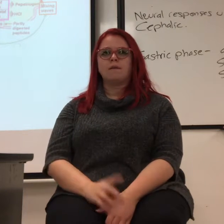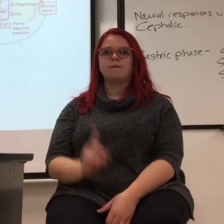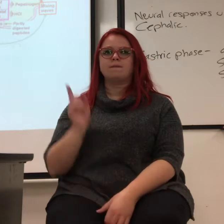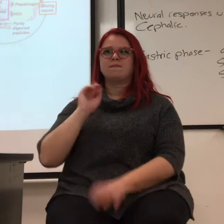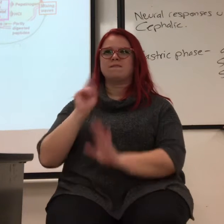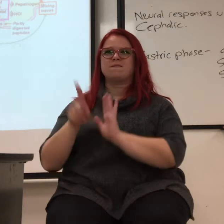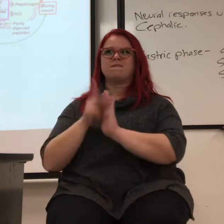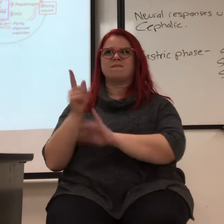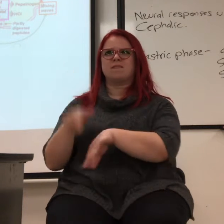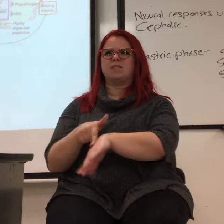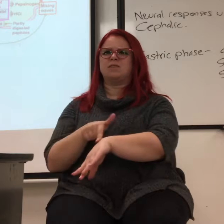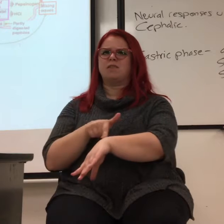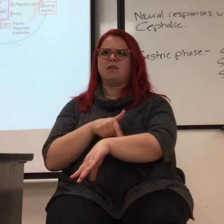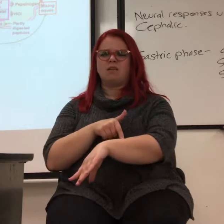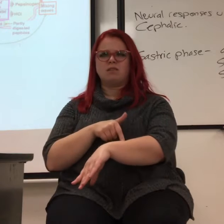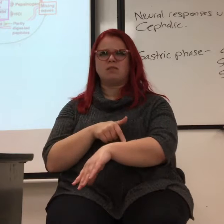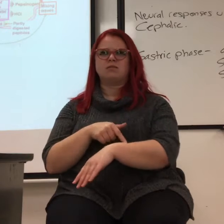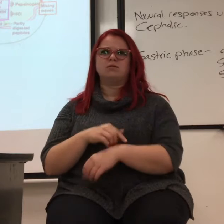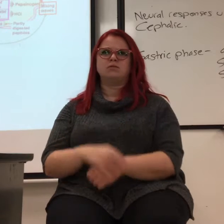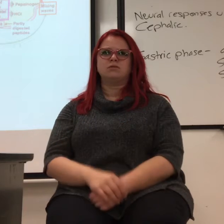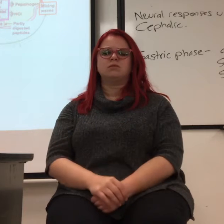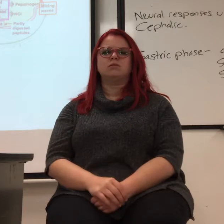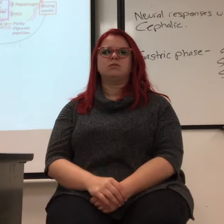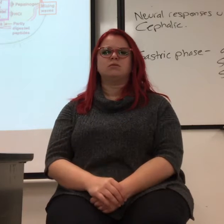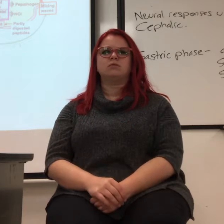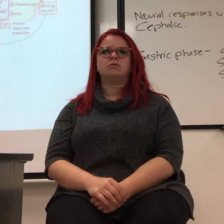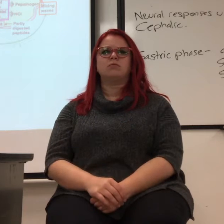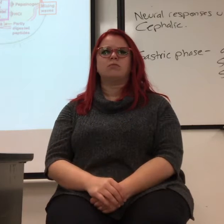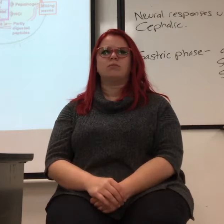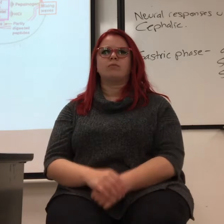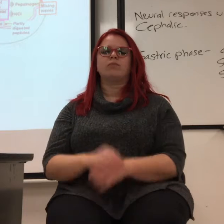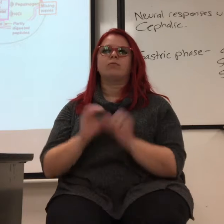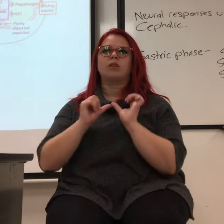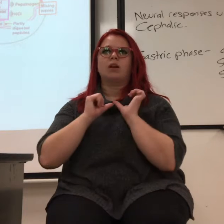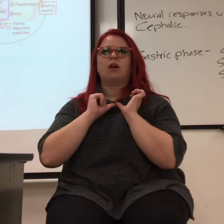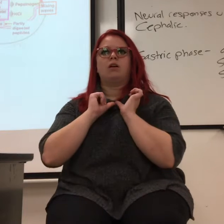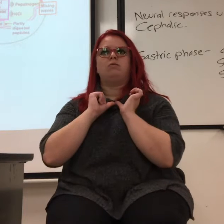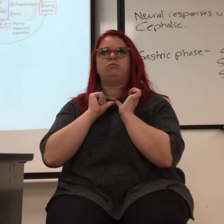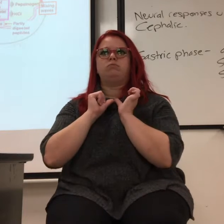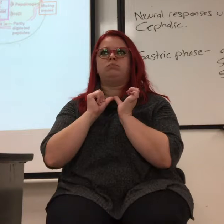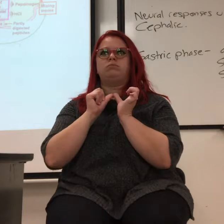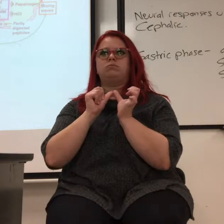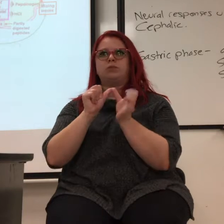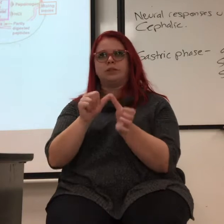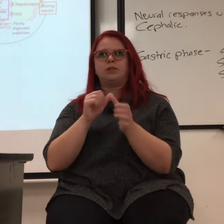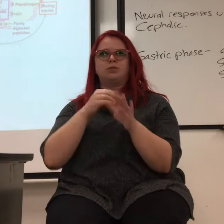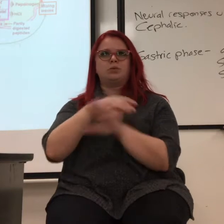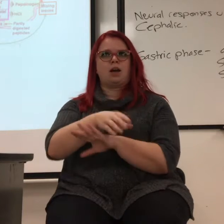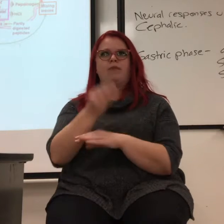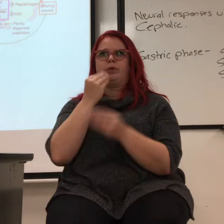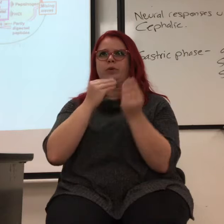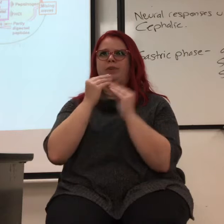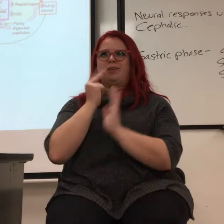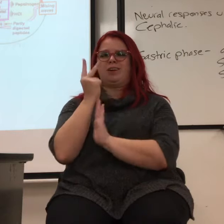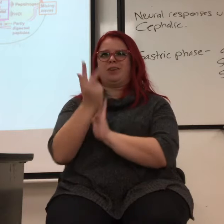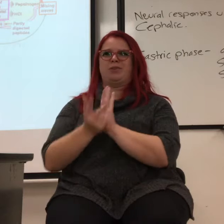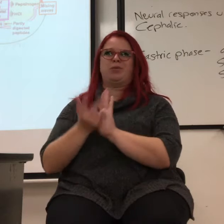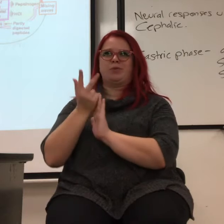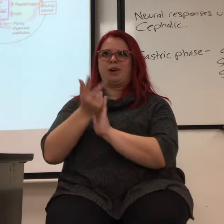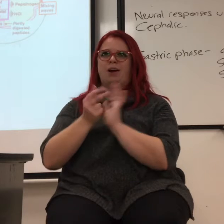is a long phase. It continues well after you finished your meal. It's about 3 hours